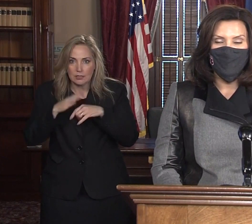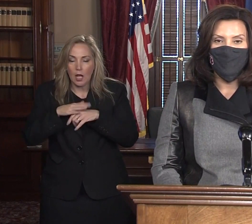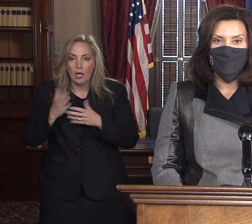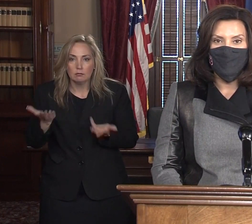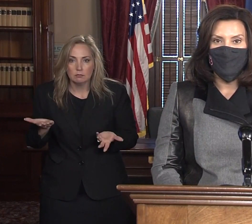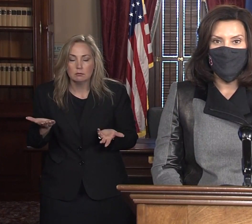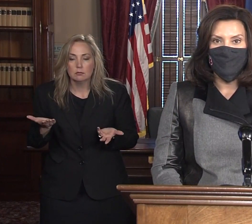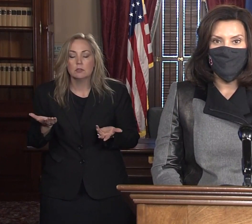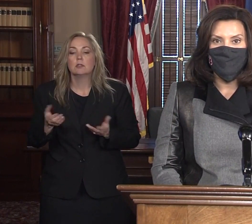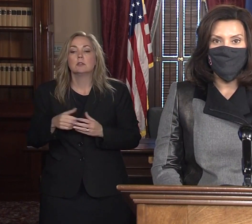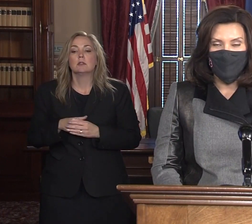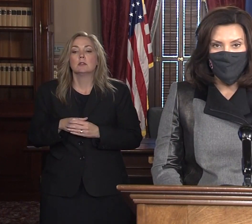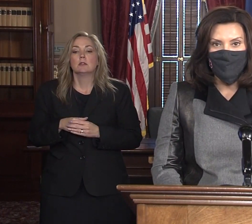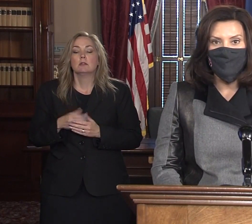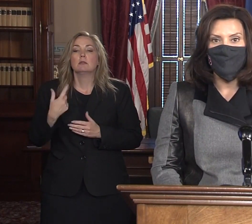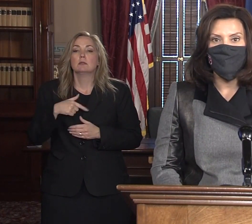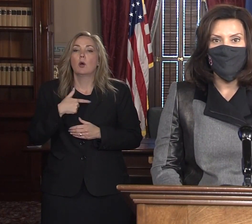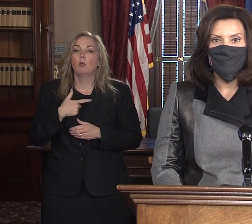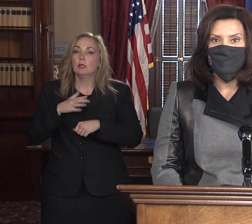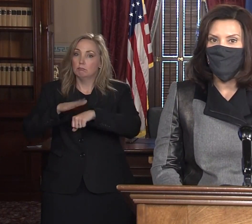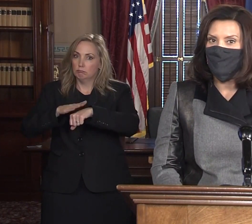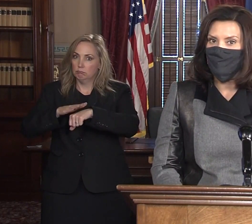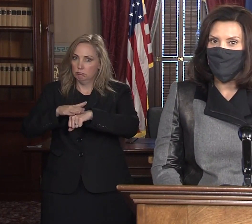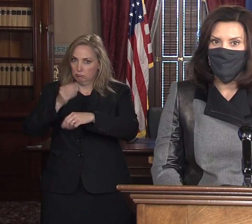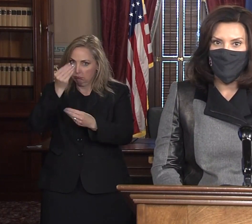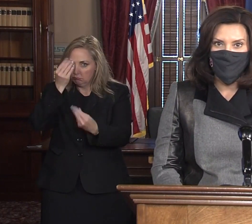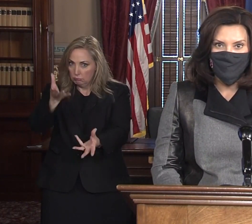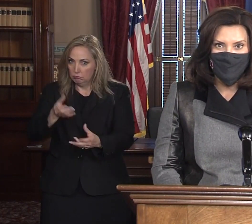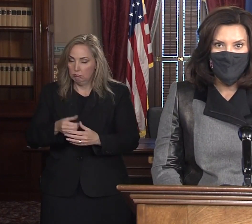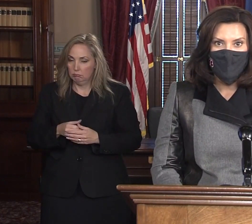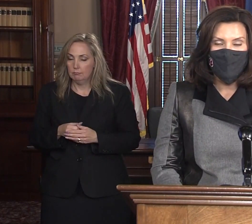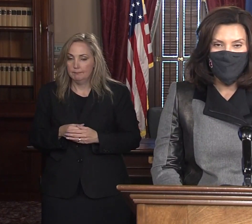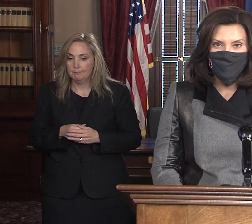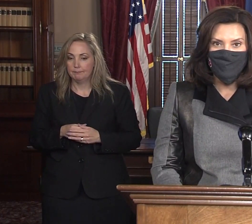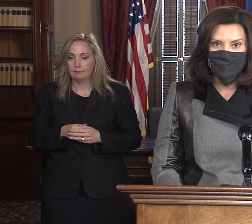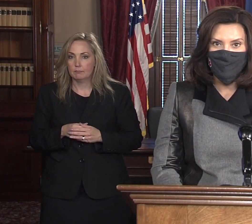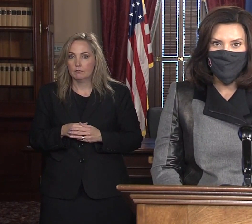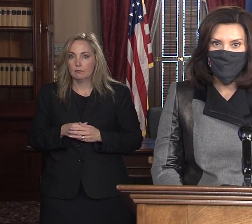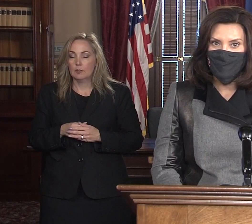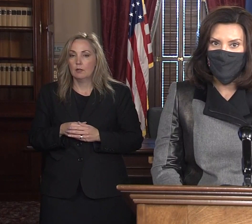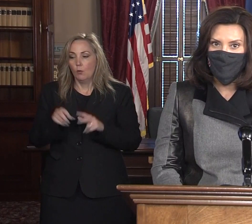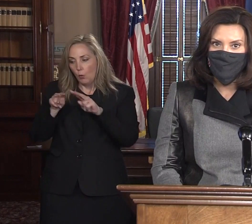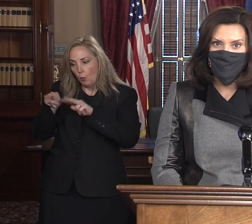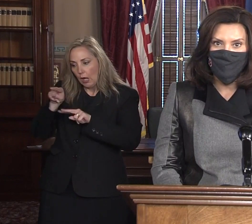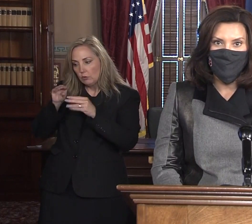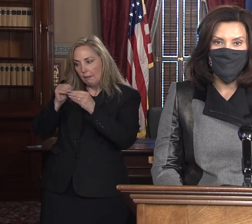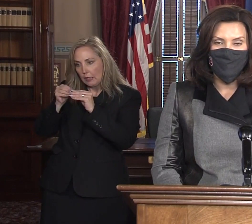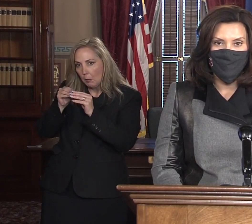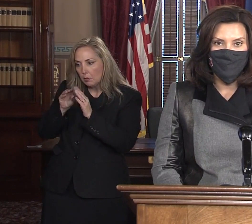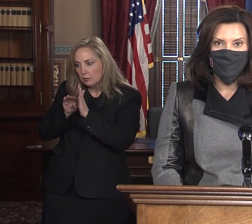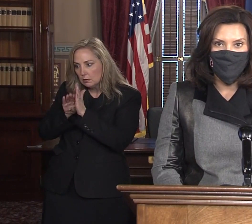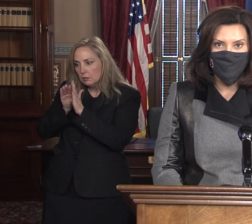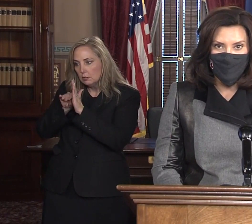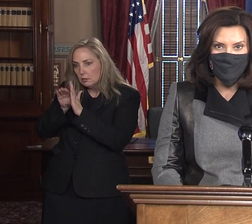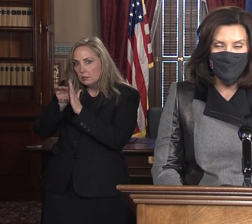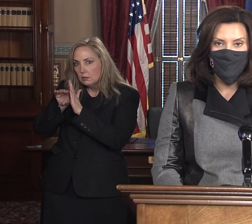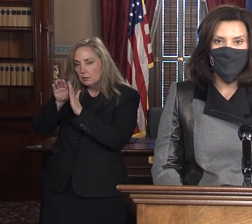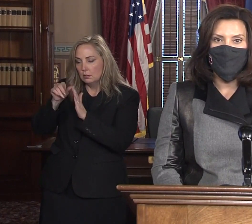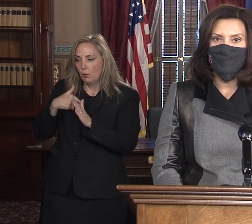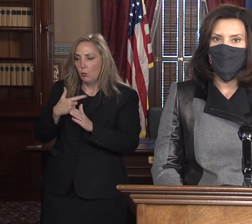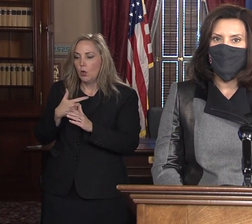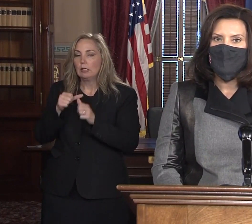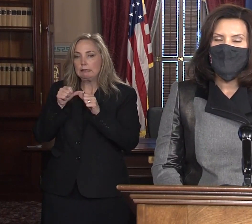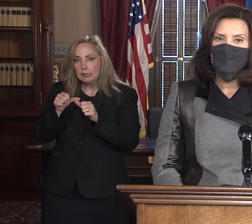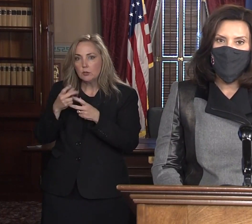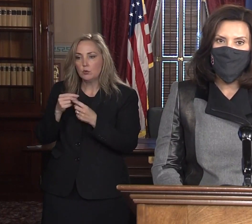And so we're sounding the alarm bells. We want people to know we're watching these numbers very closely. We're continuing to do the tracing. We're